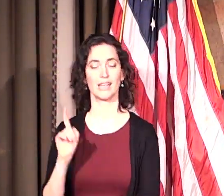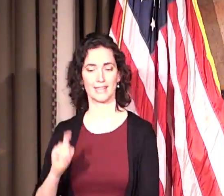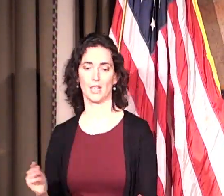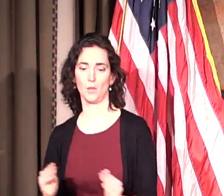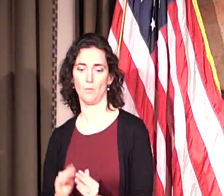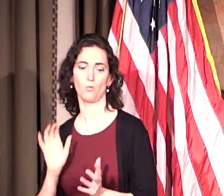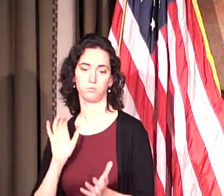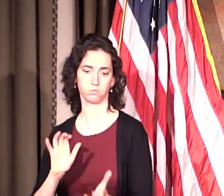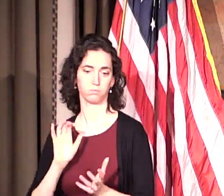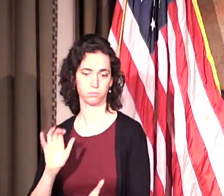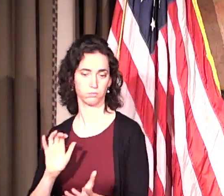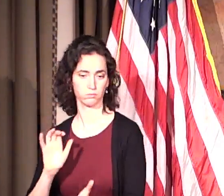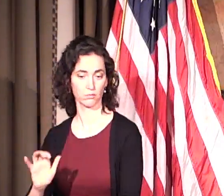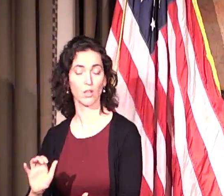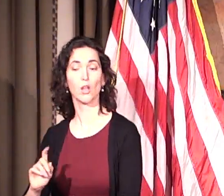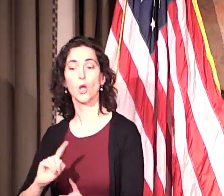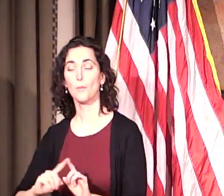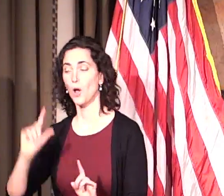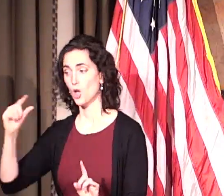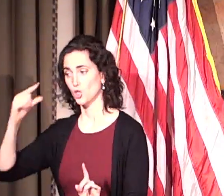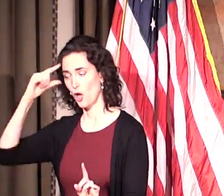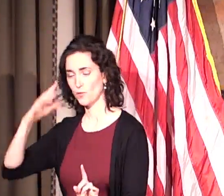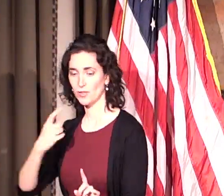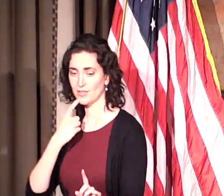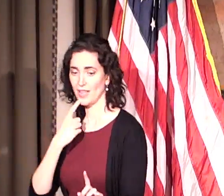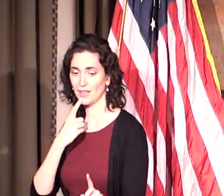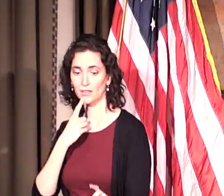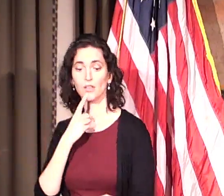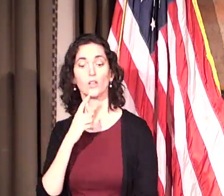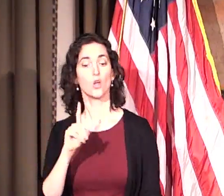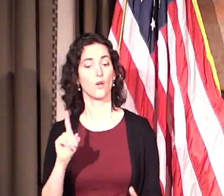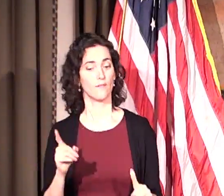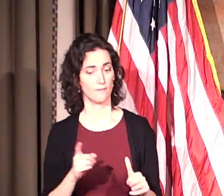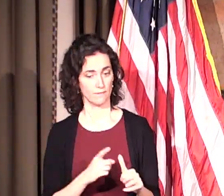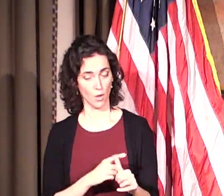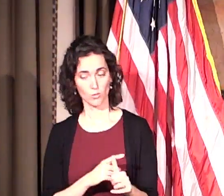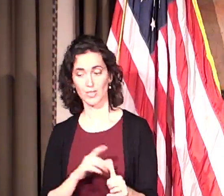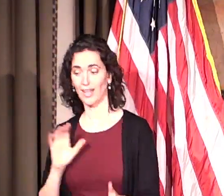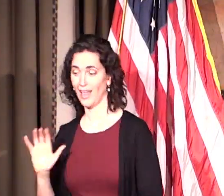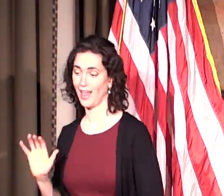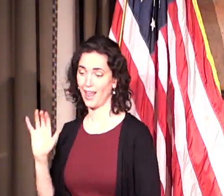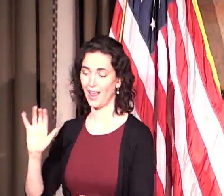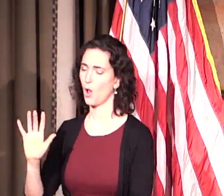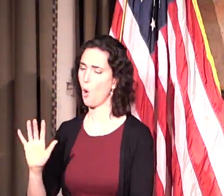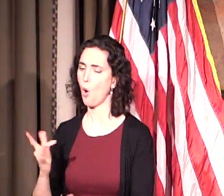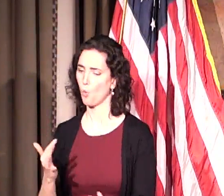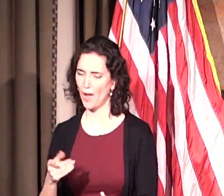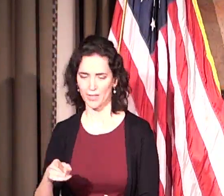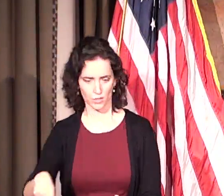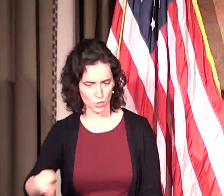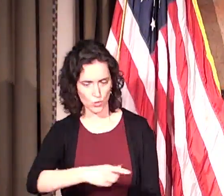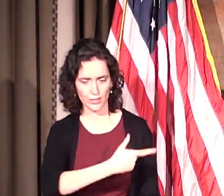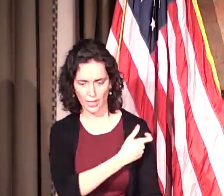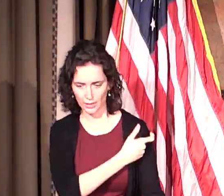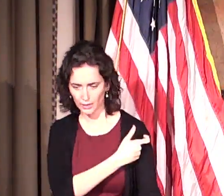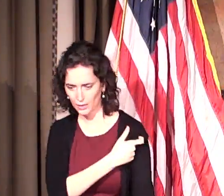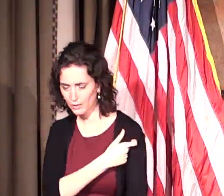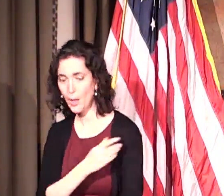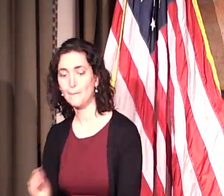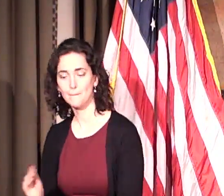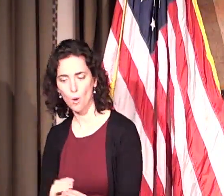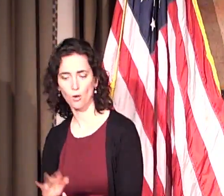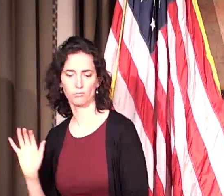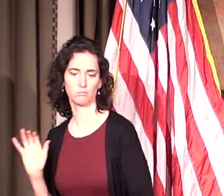as the governor said, we're certainly not going to do that until they get much closer to the balance that they are. And that's just first doses. There's